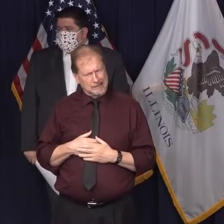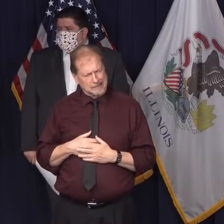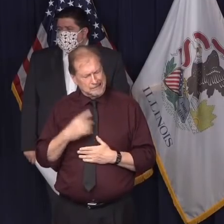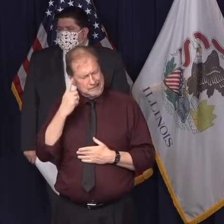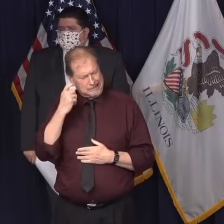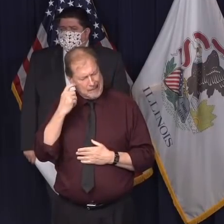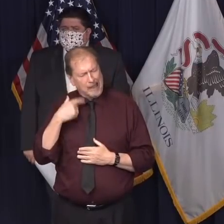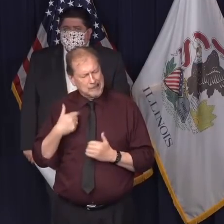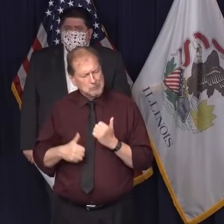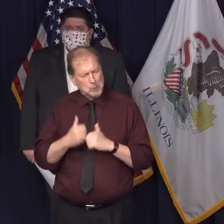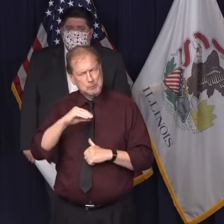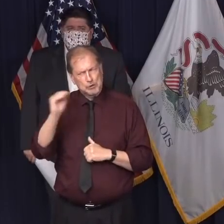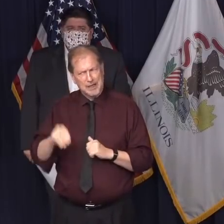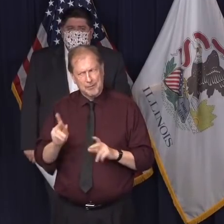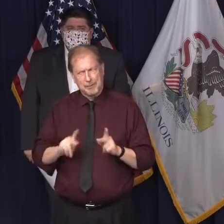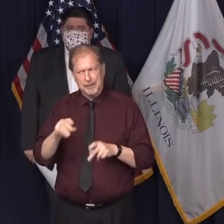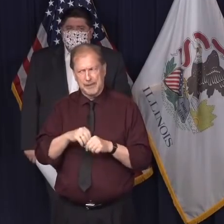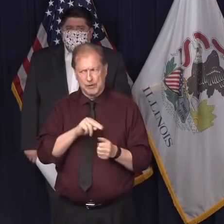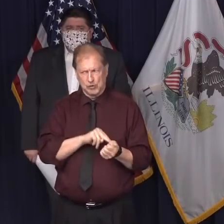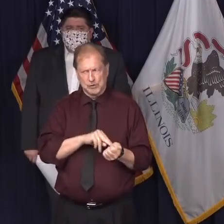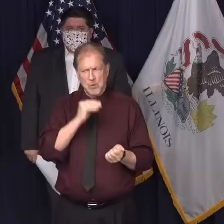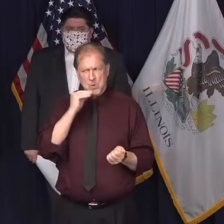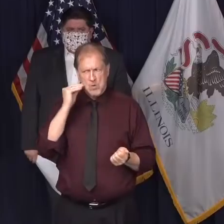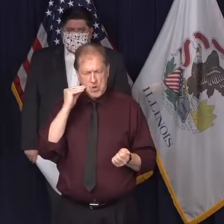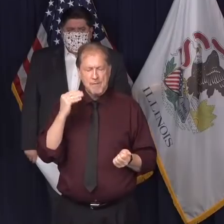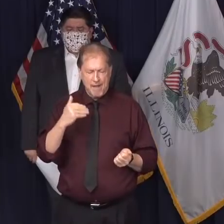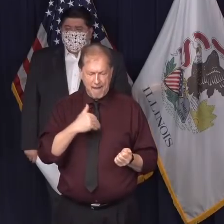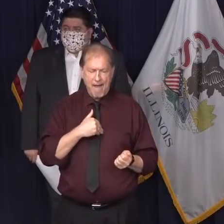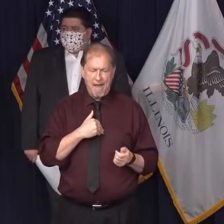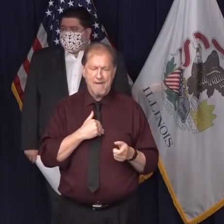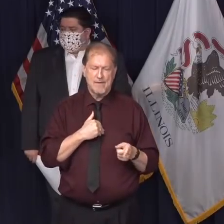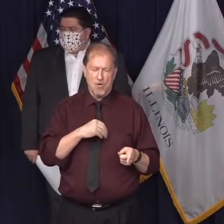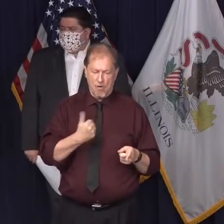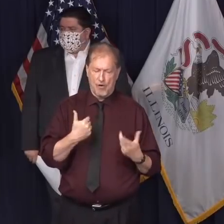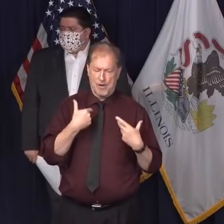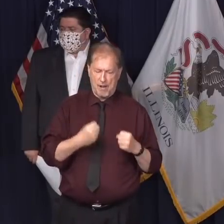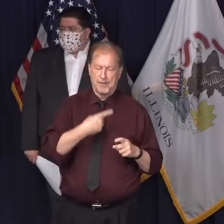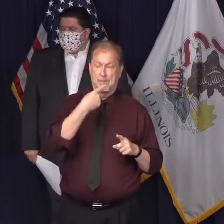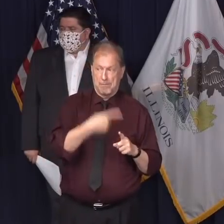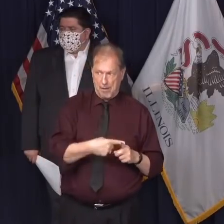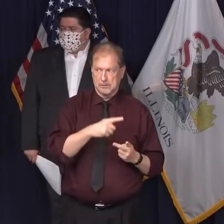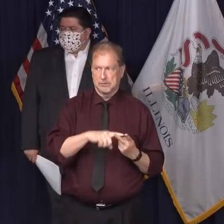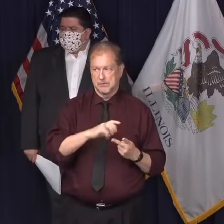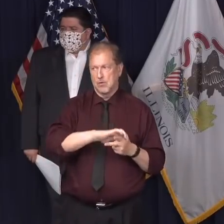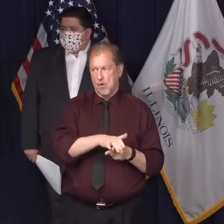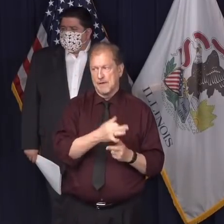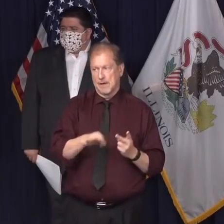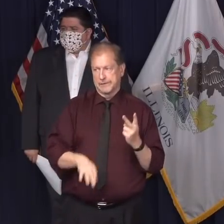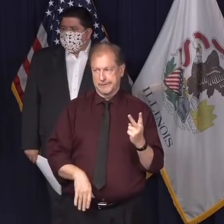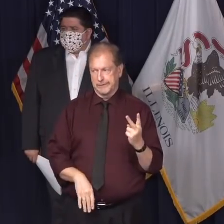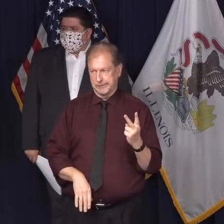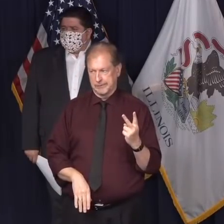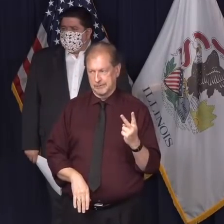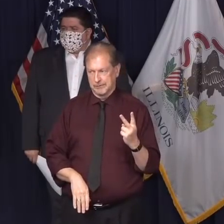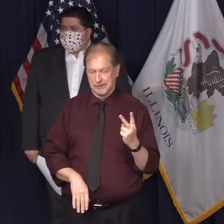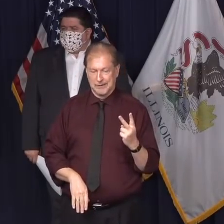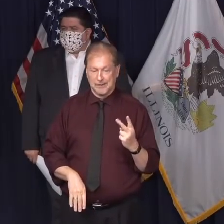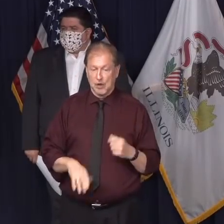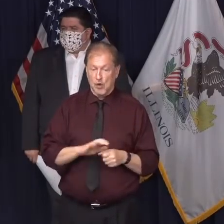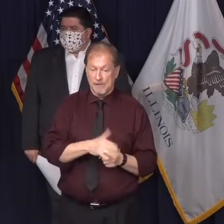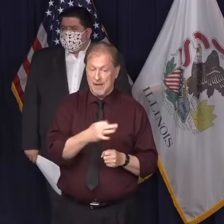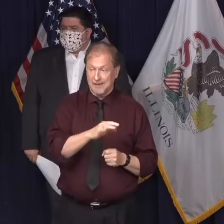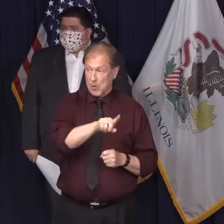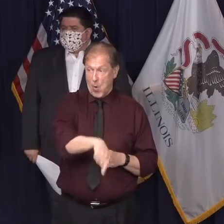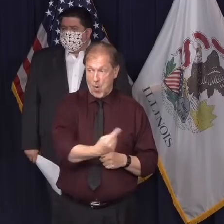of these deaths had a direct tie to the COVID infection, and that spurred on. Again, they had other conditions, definitely,